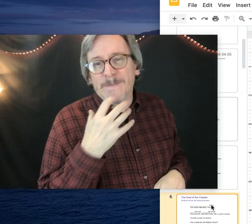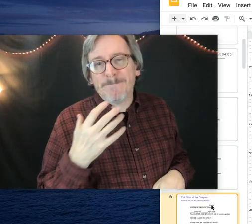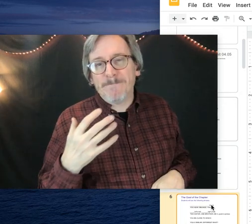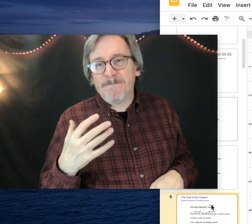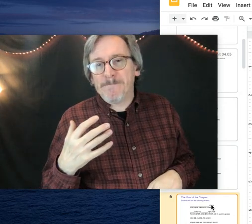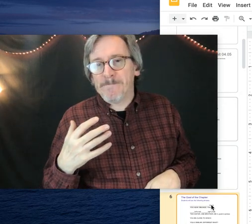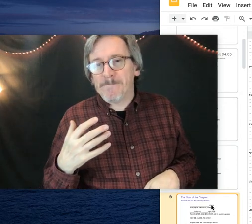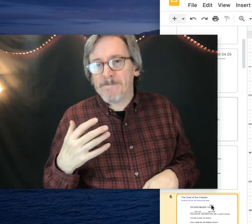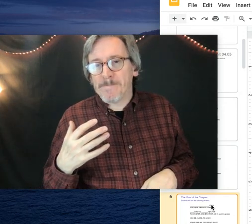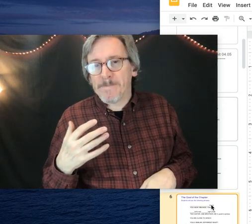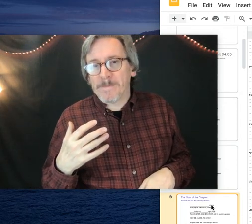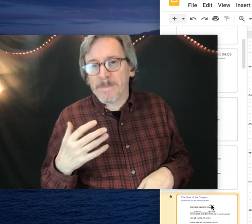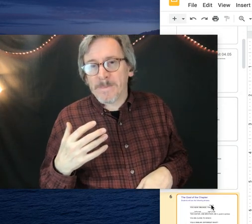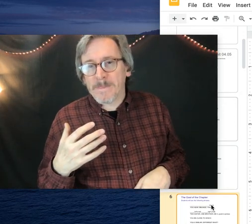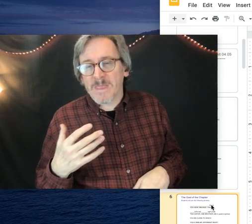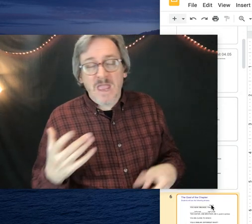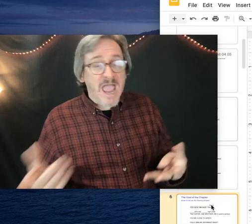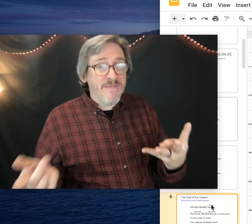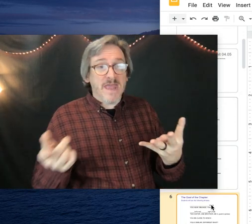and